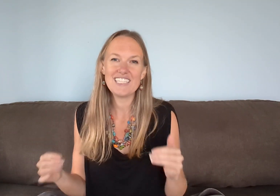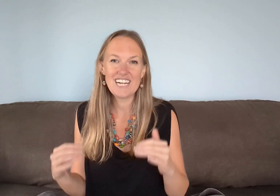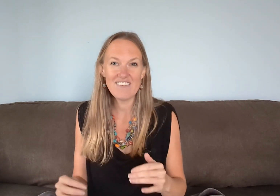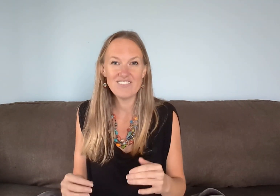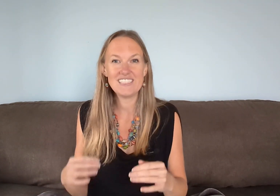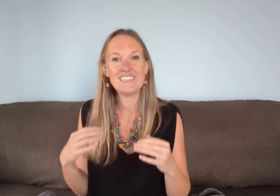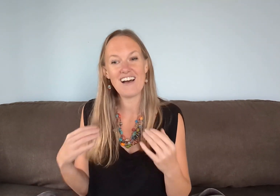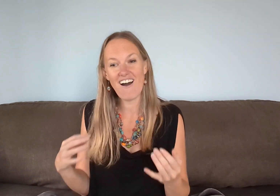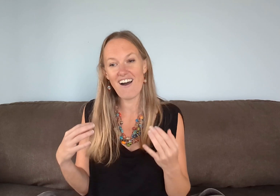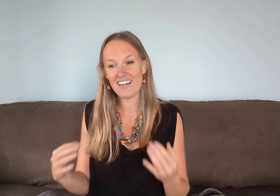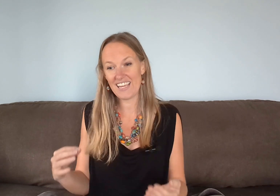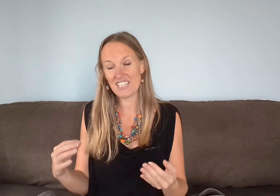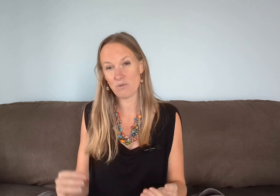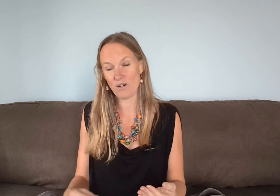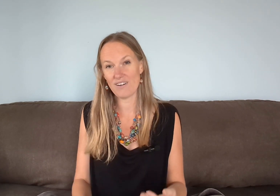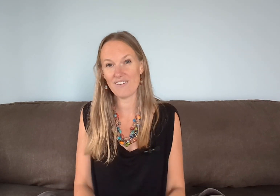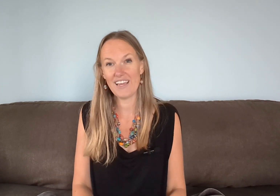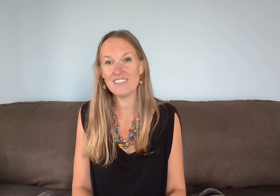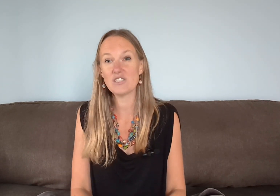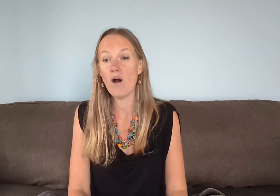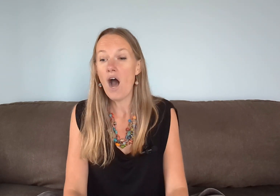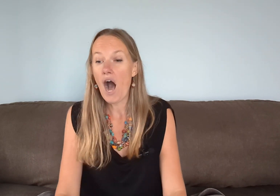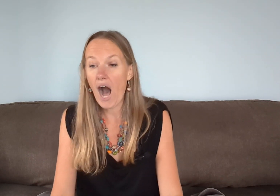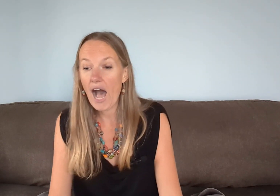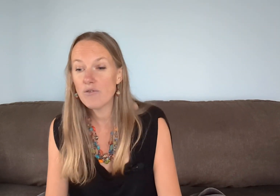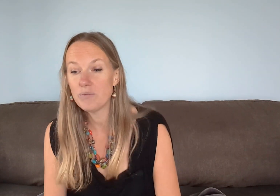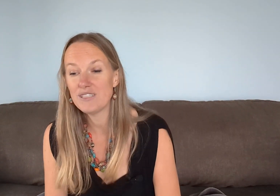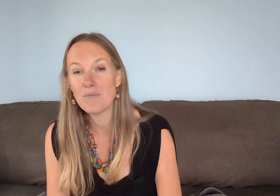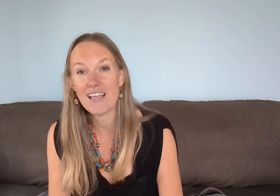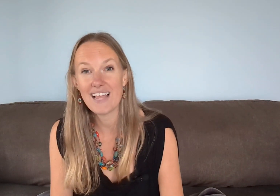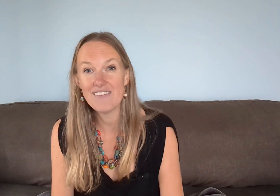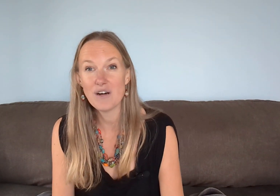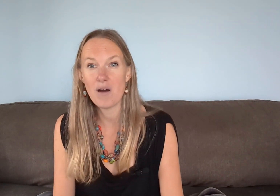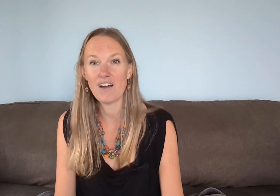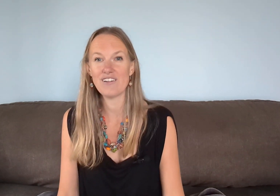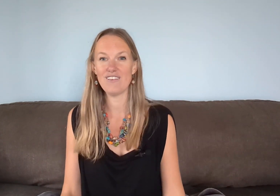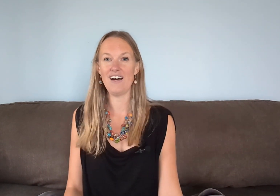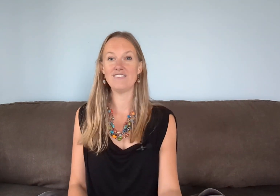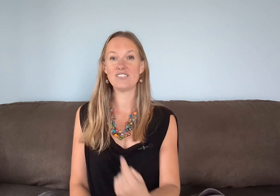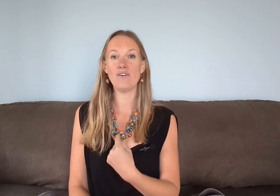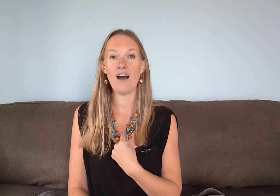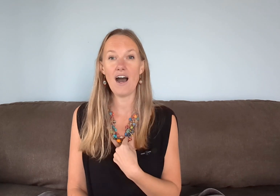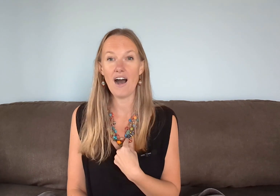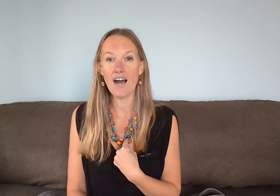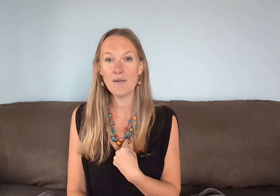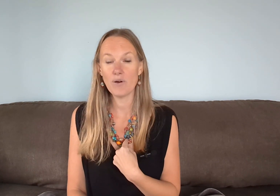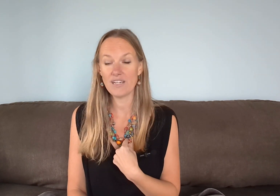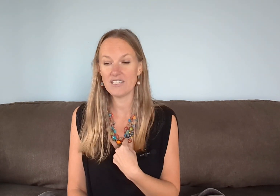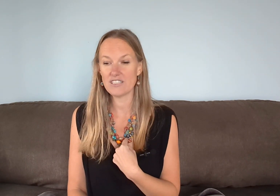extra emphasis on each word, okay? So I will build my life upon your love. So I, pointing to